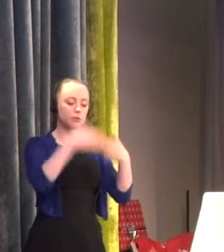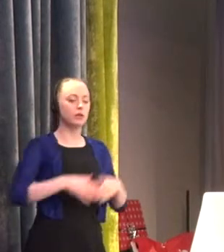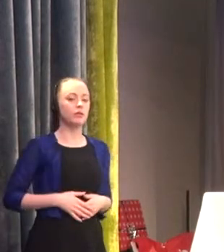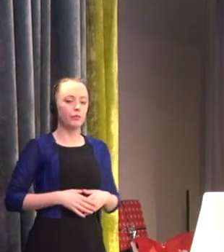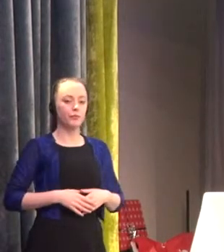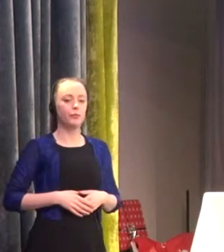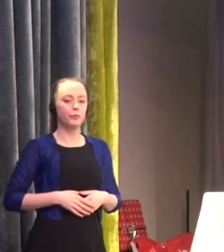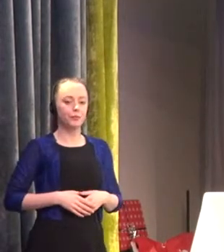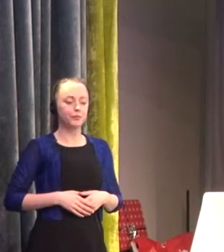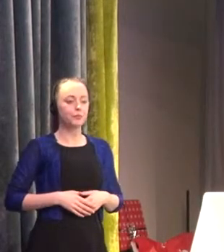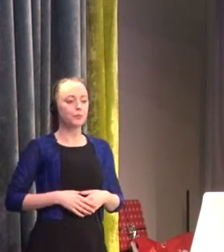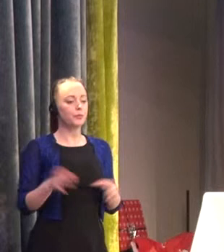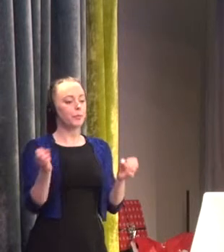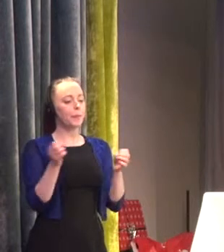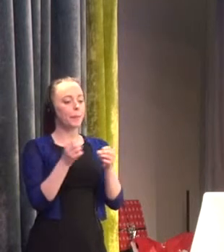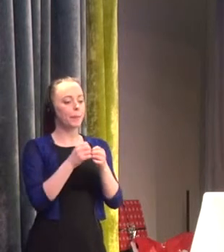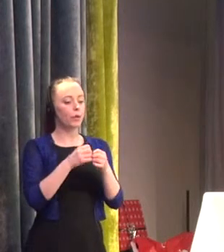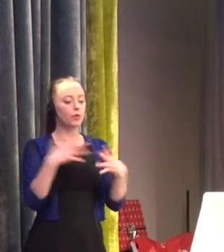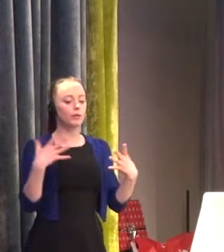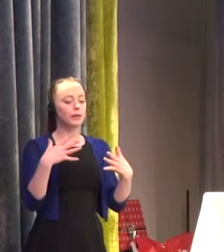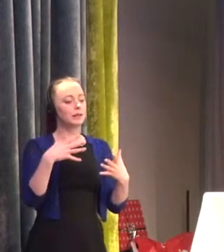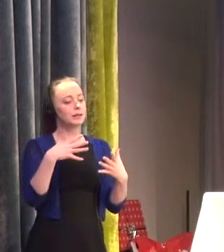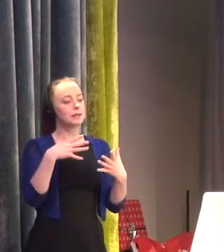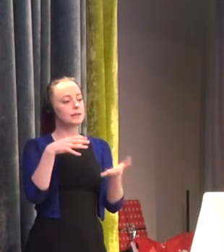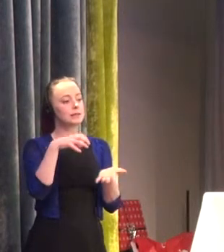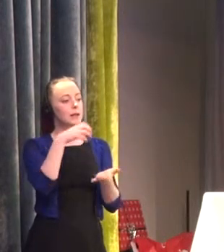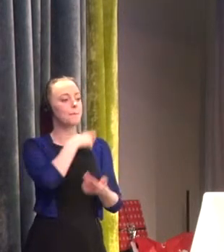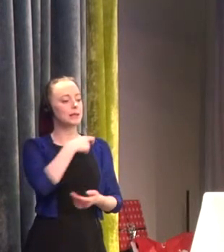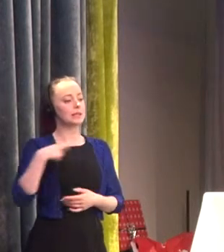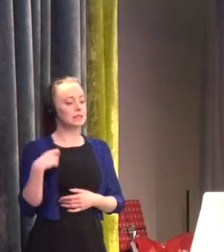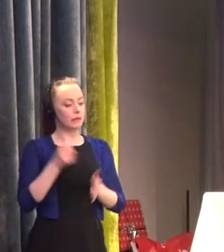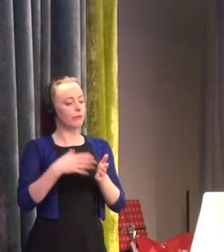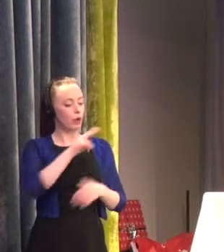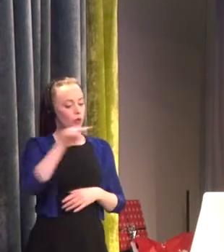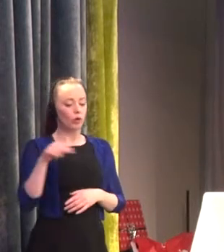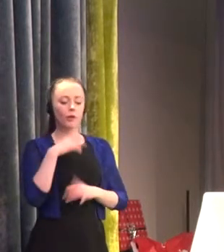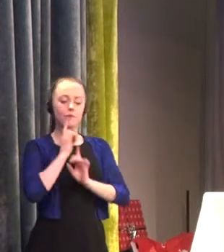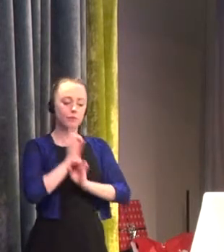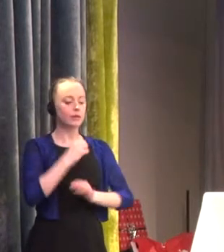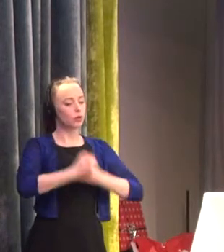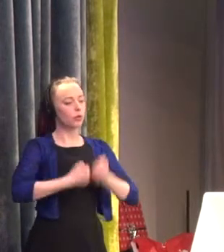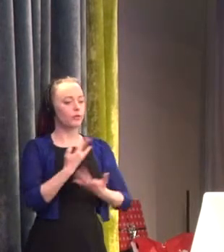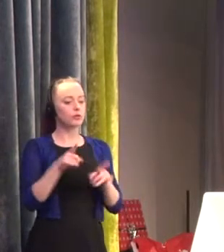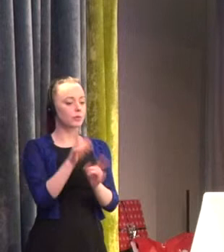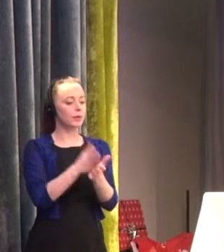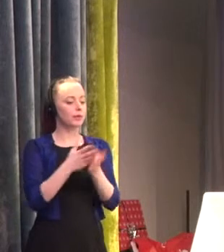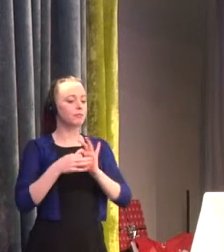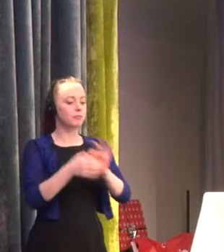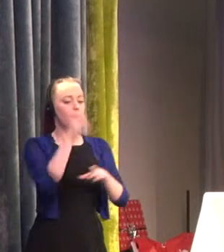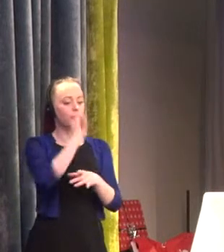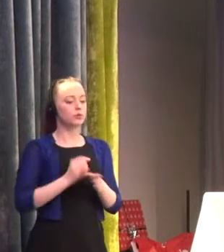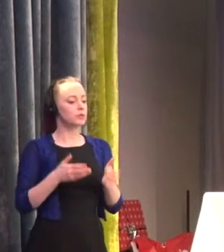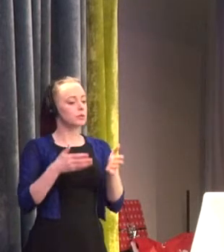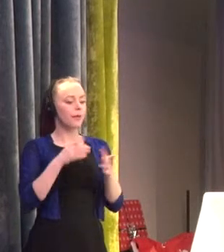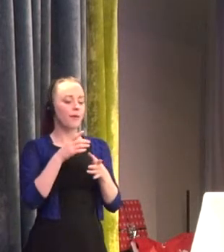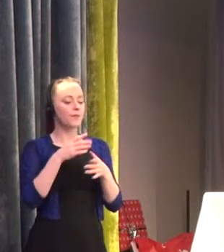International Development at the high-level meeting, committed to doing the right thing by people with disabilities. And I look forward to seeing the results of